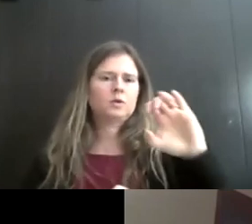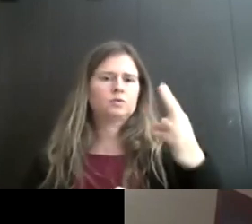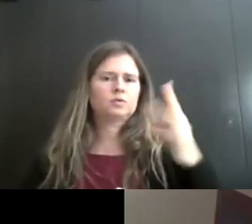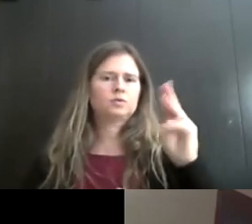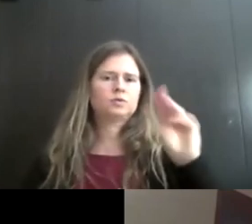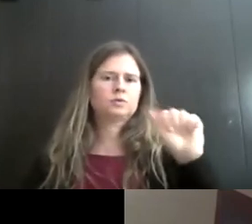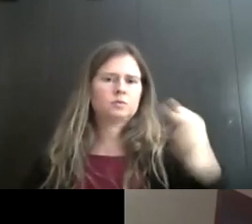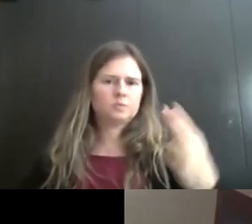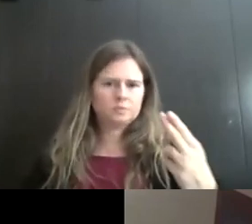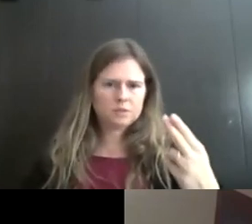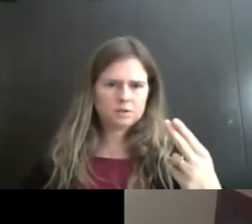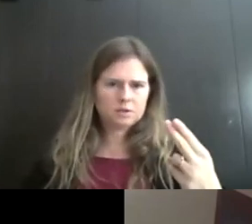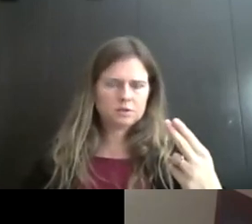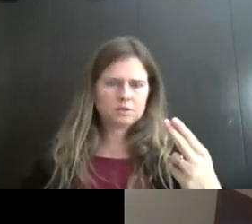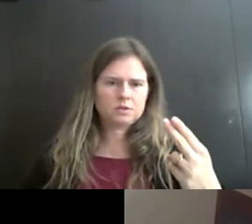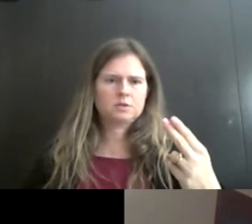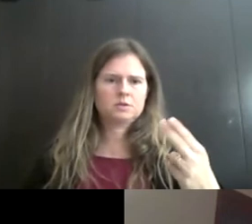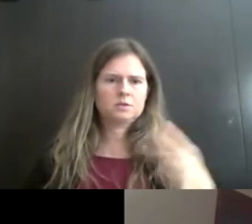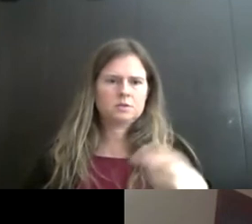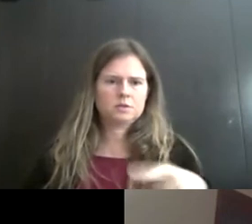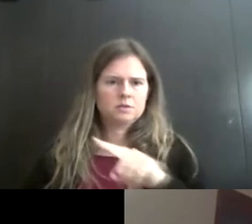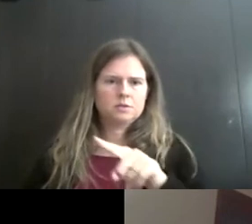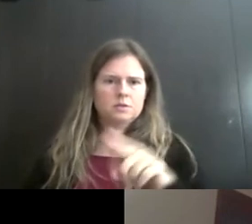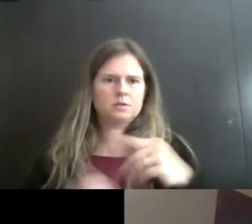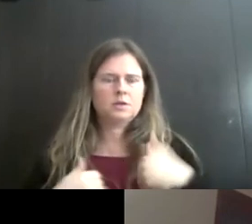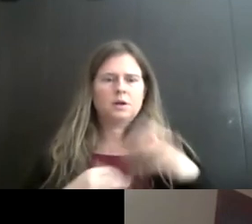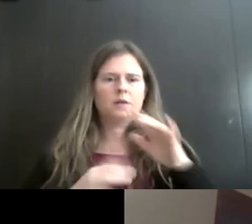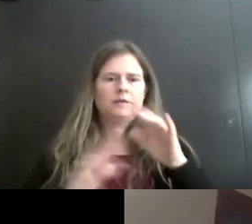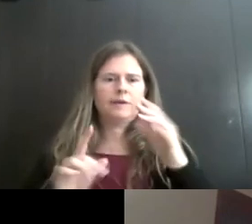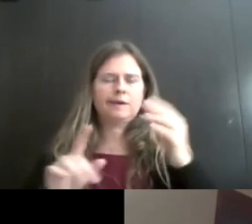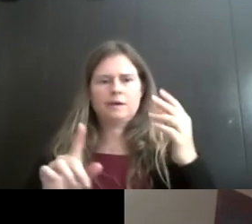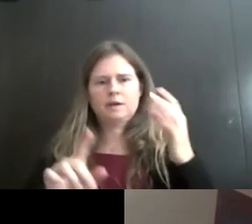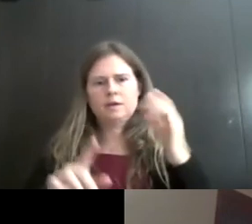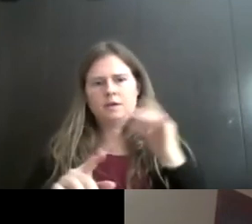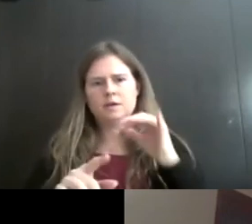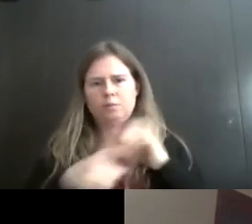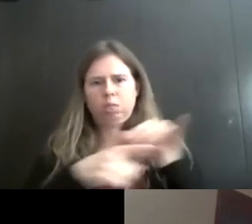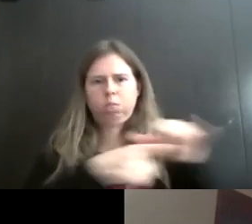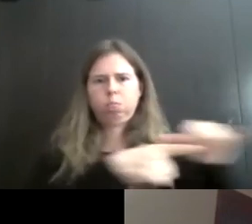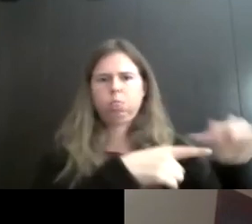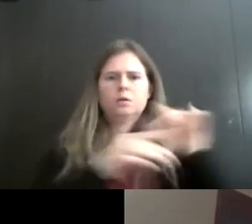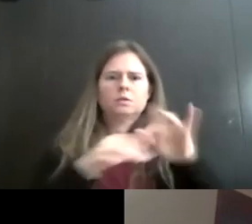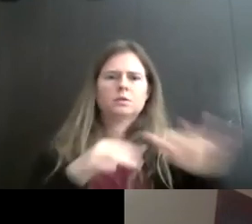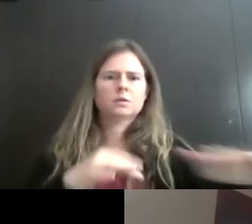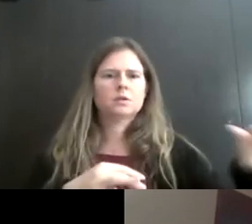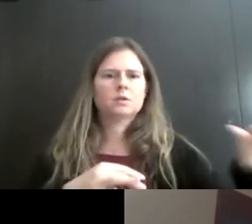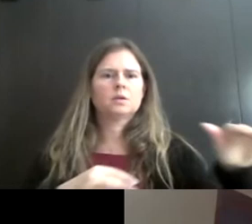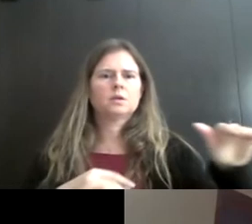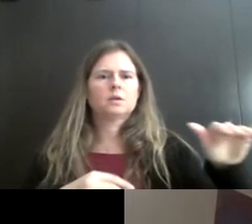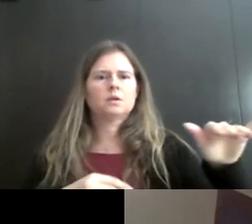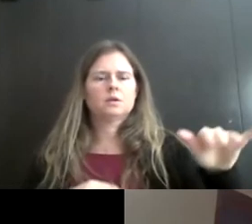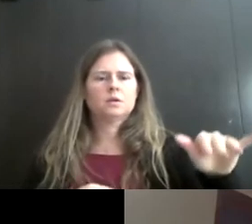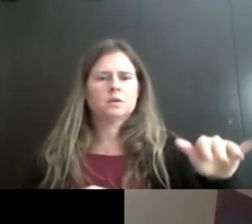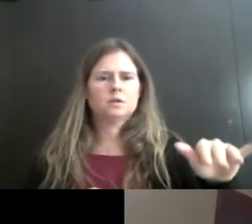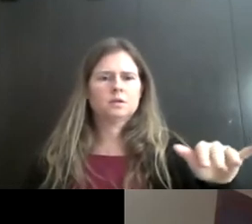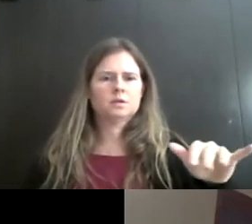if any of them are listening. They have a very long name, Yak, and it's too difficult